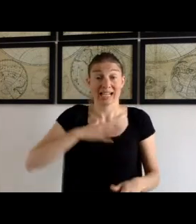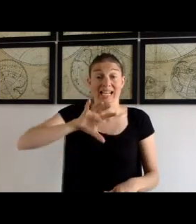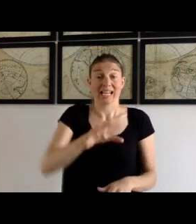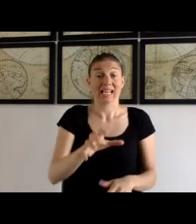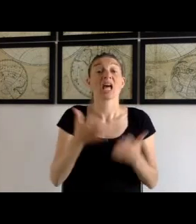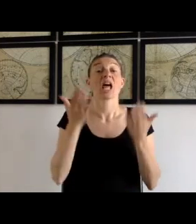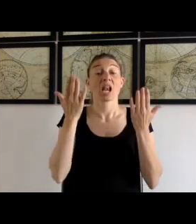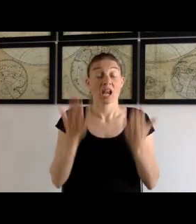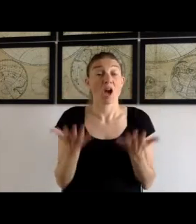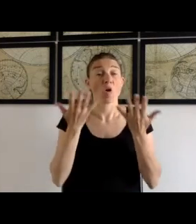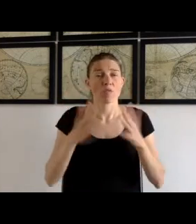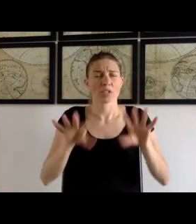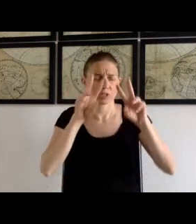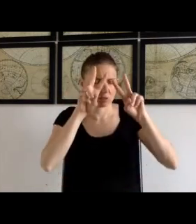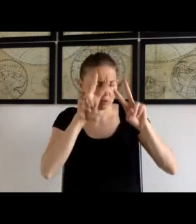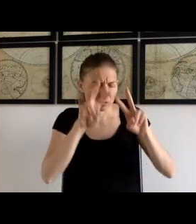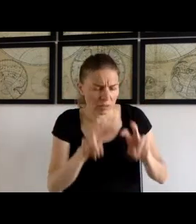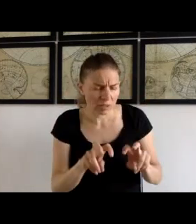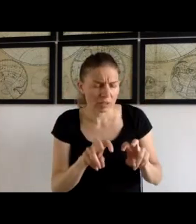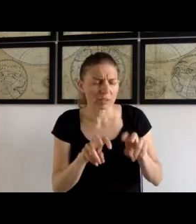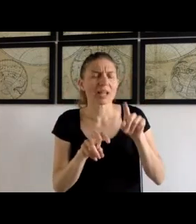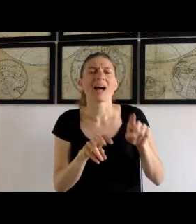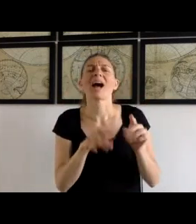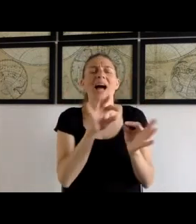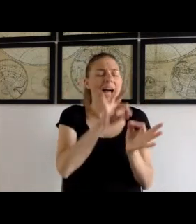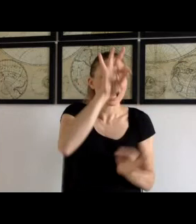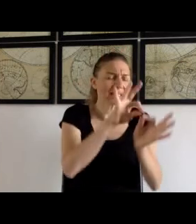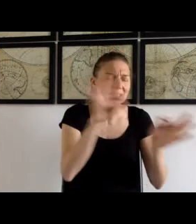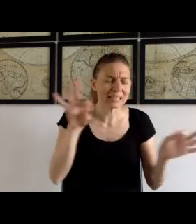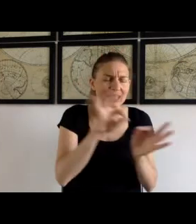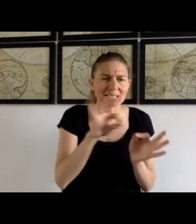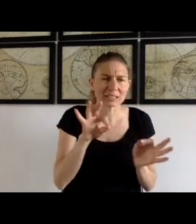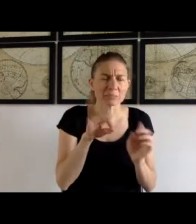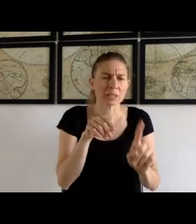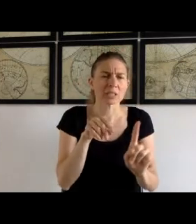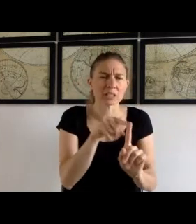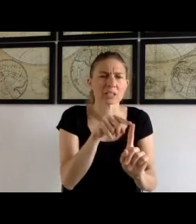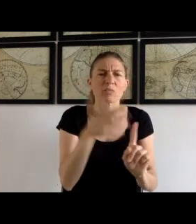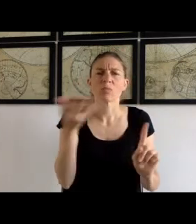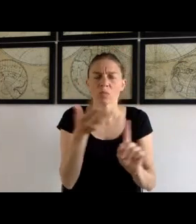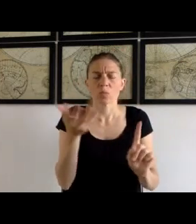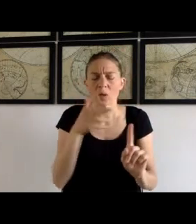assessment appropriate and the support appropriate for independent living. Next.